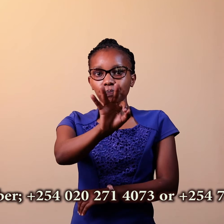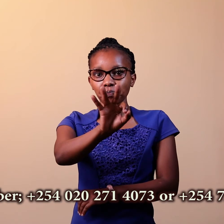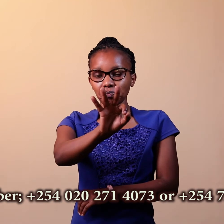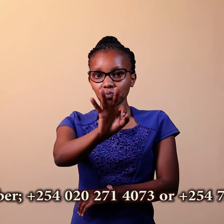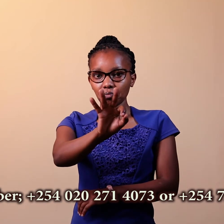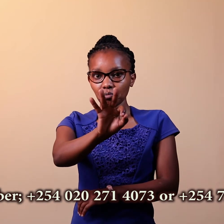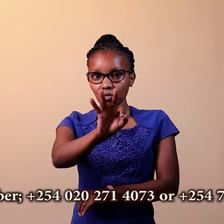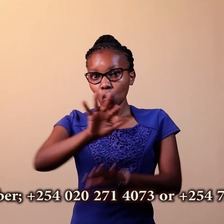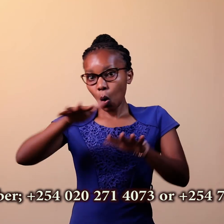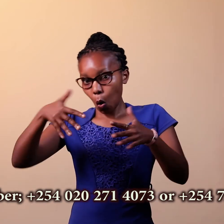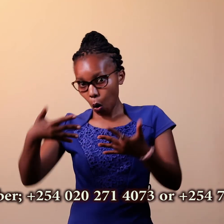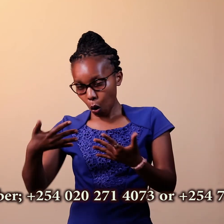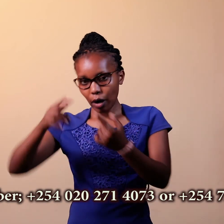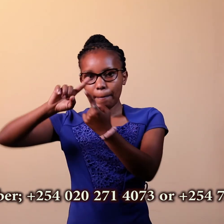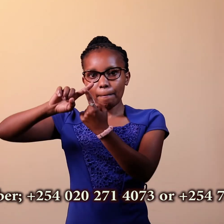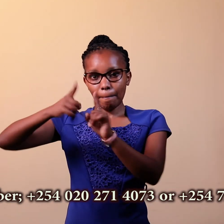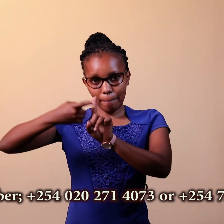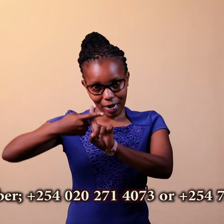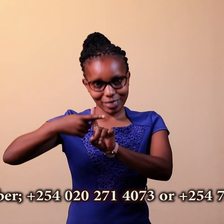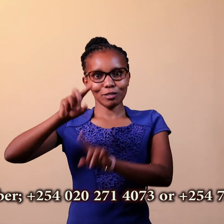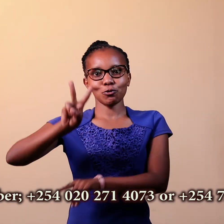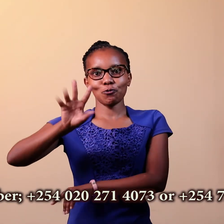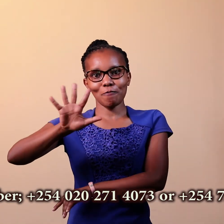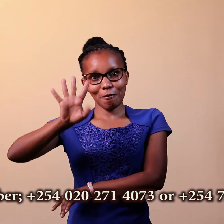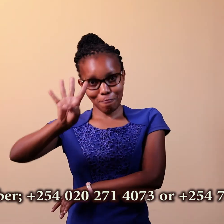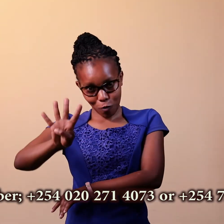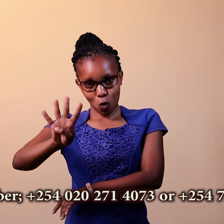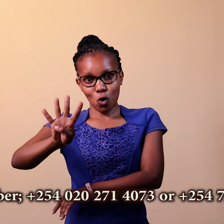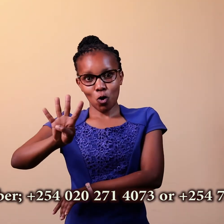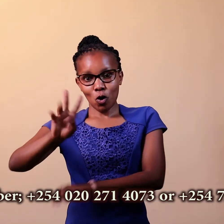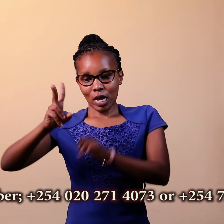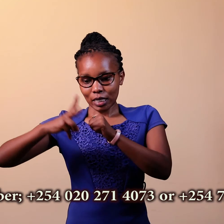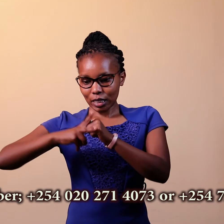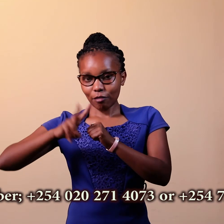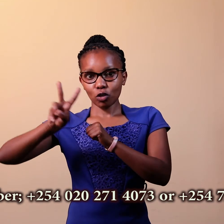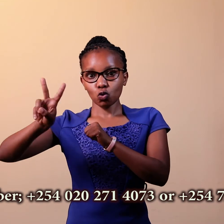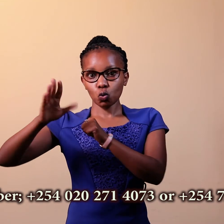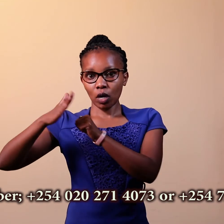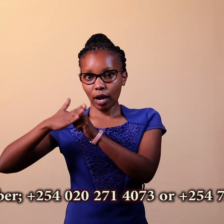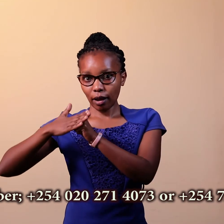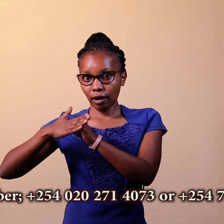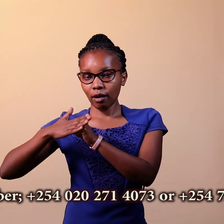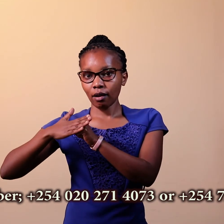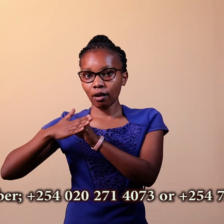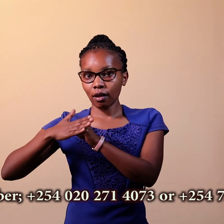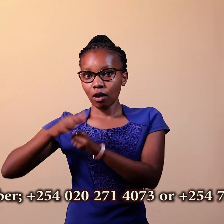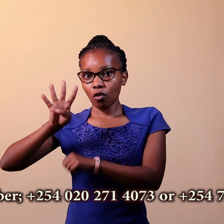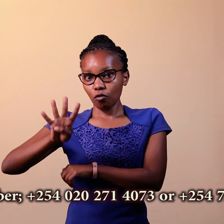Or. 0 Plus 254. 7 2 9. 4 0 7.